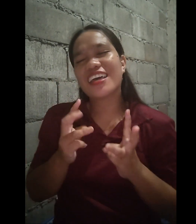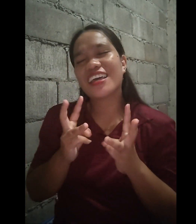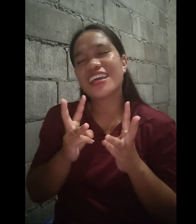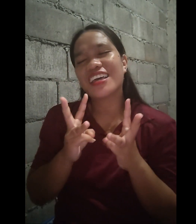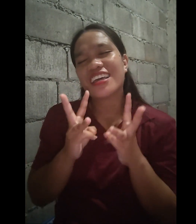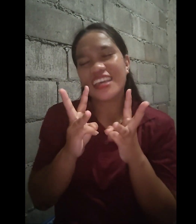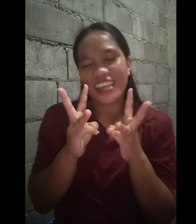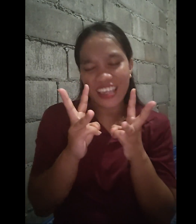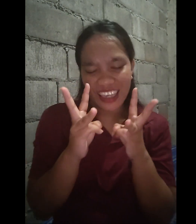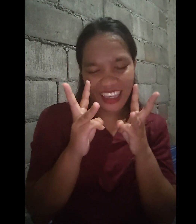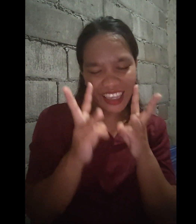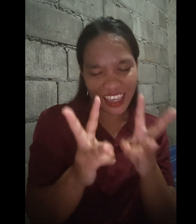only way.